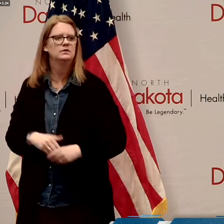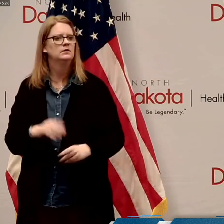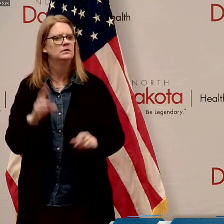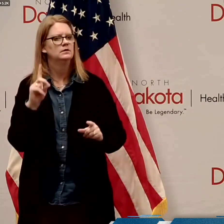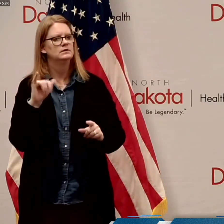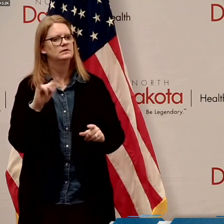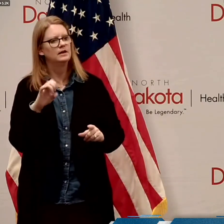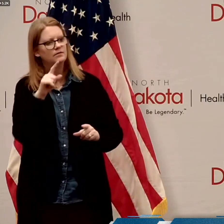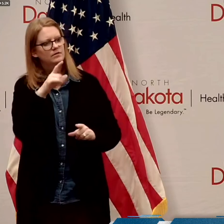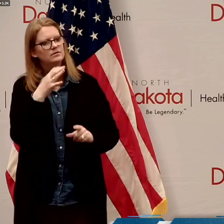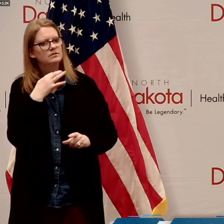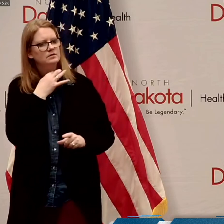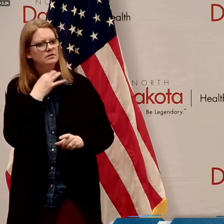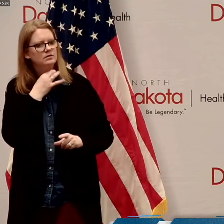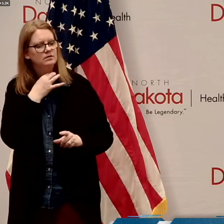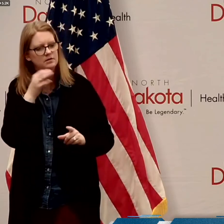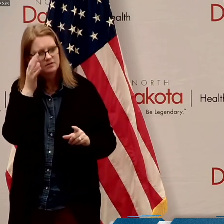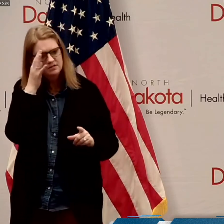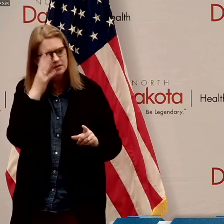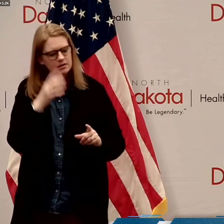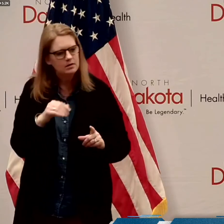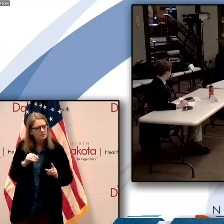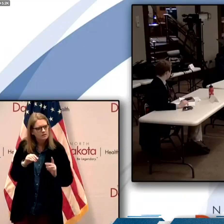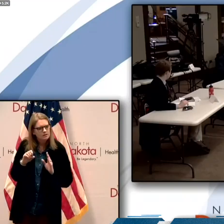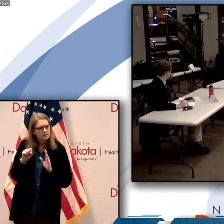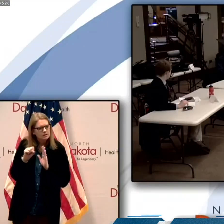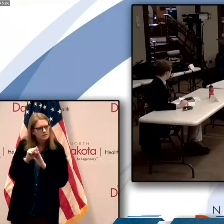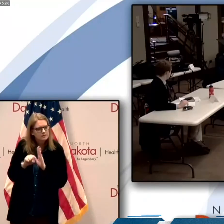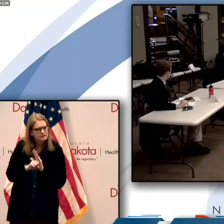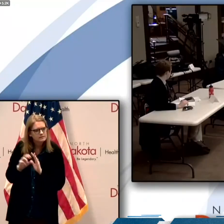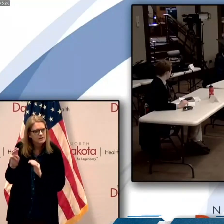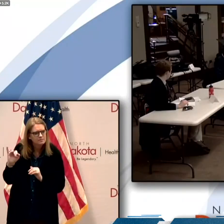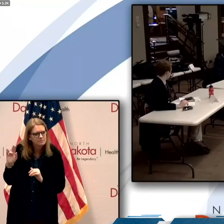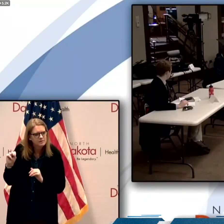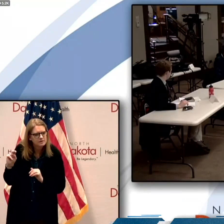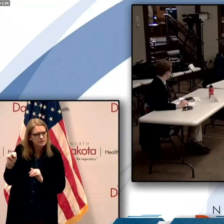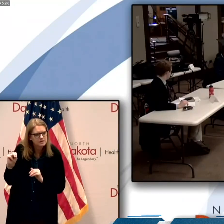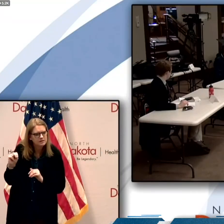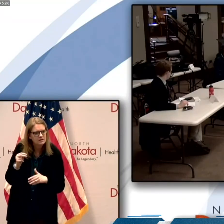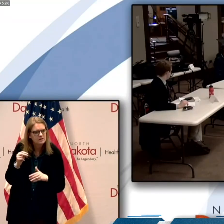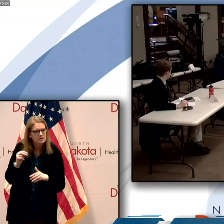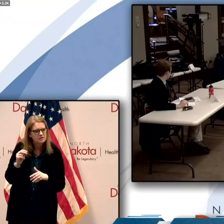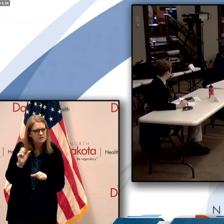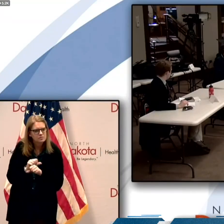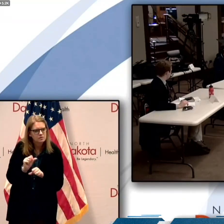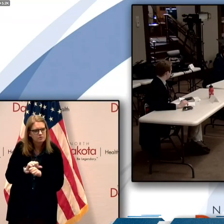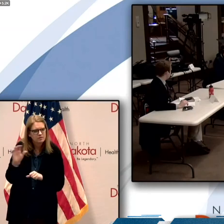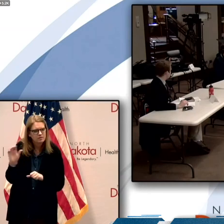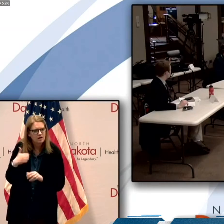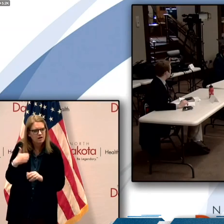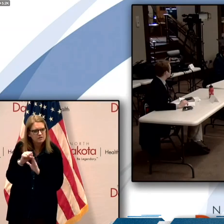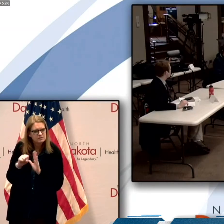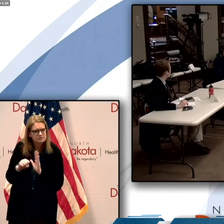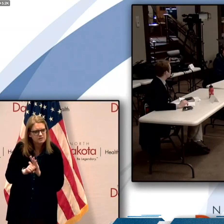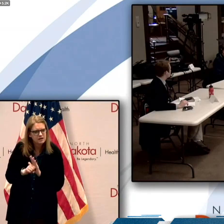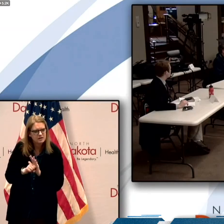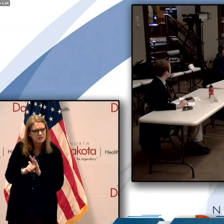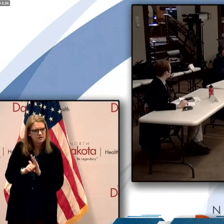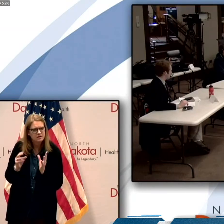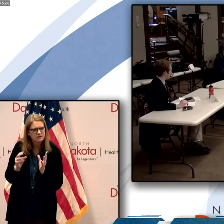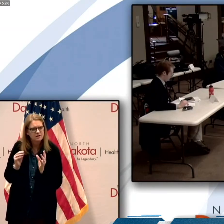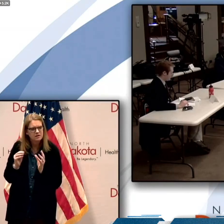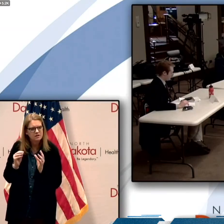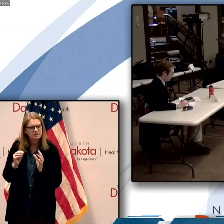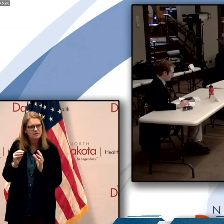Dave? Just a curiosity, Governor, the state of Minnesota's partnered with a number of other states in order to do a more regional